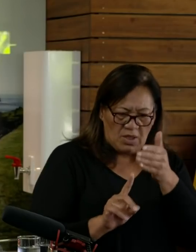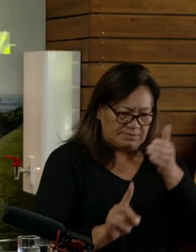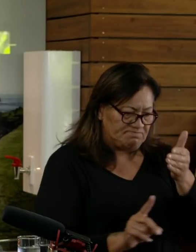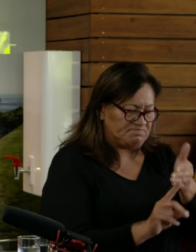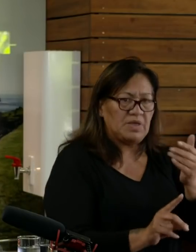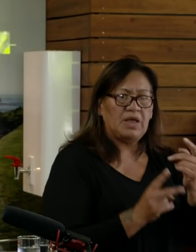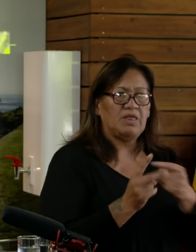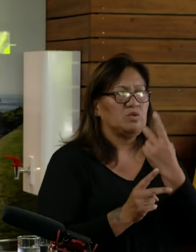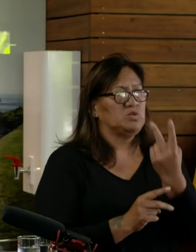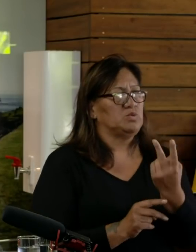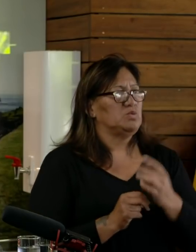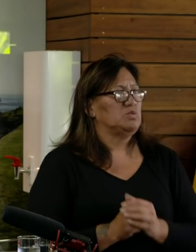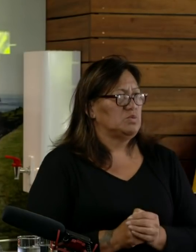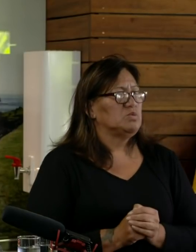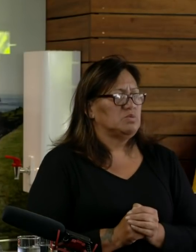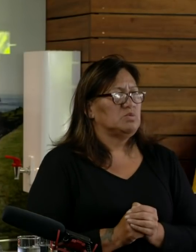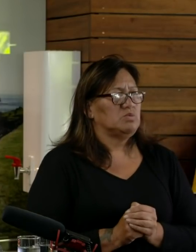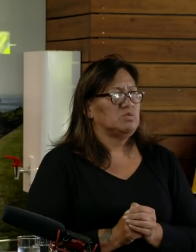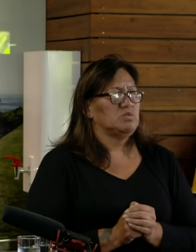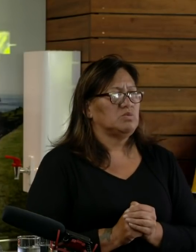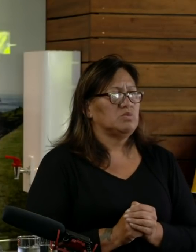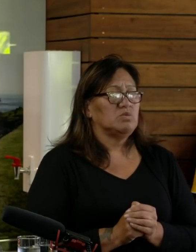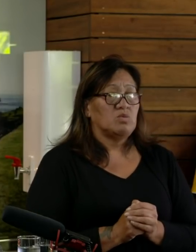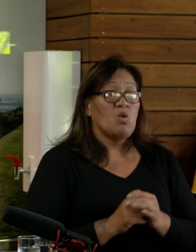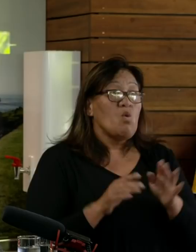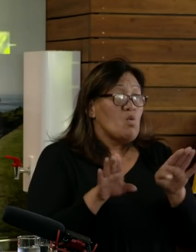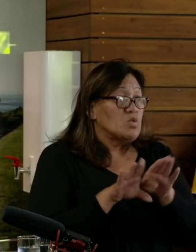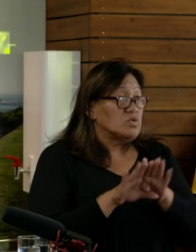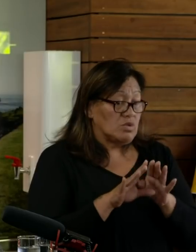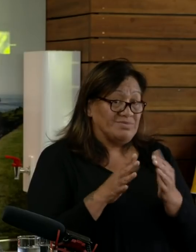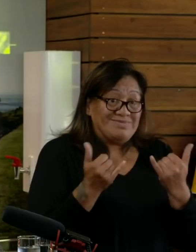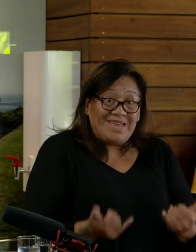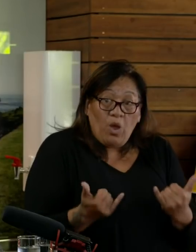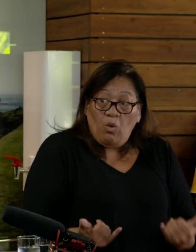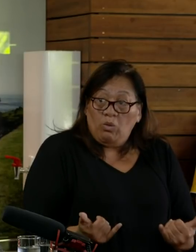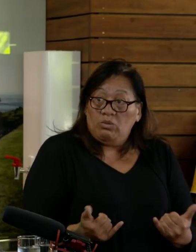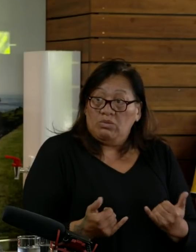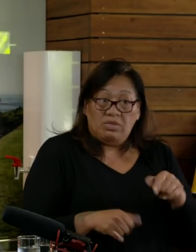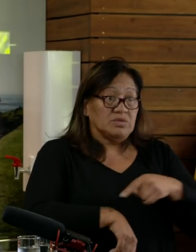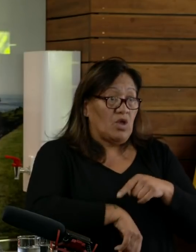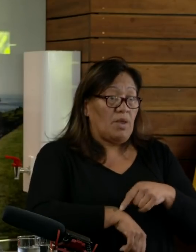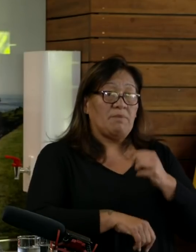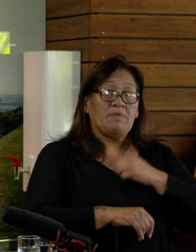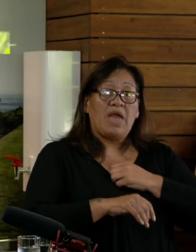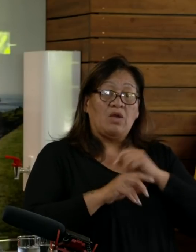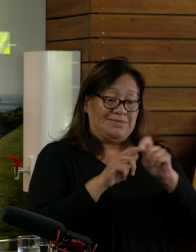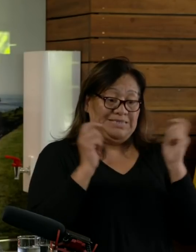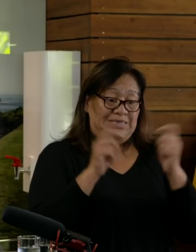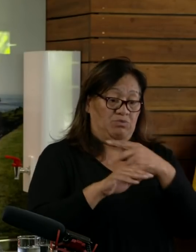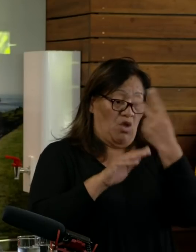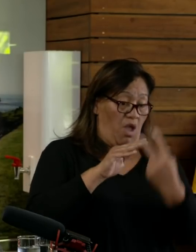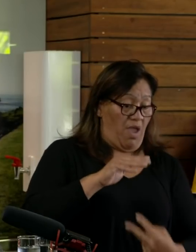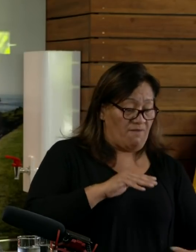island. And we are also, right now, deploying our dive team to search